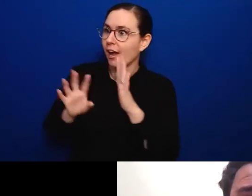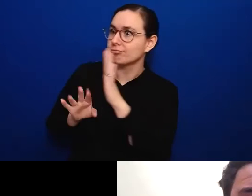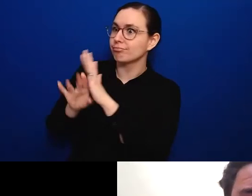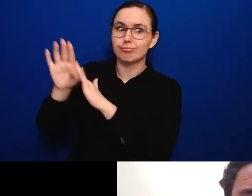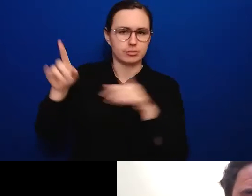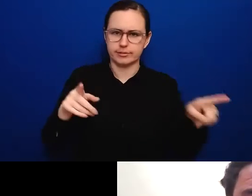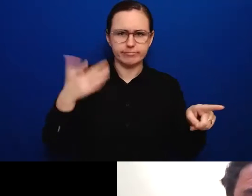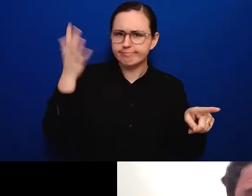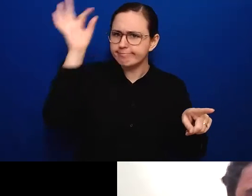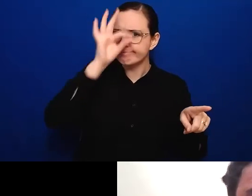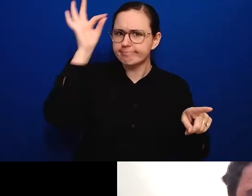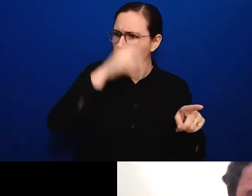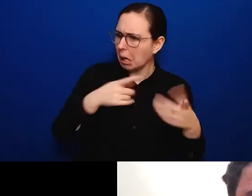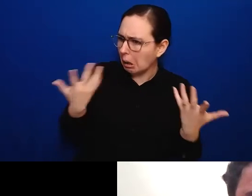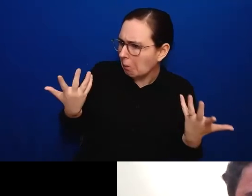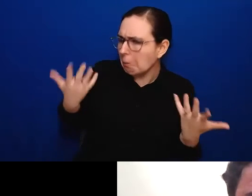adopt the trends,